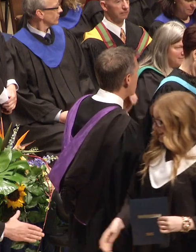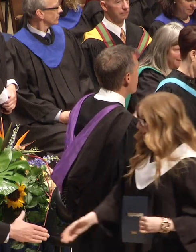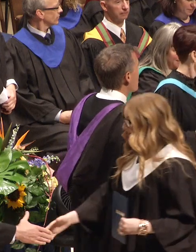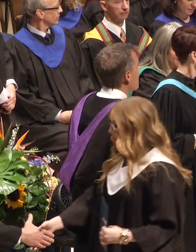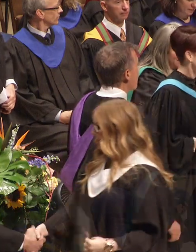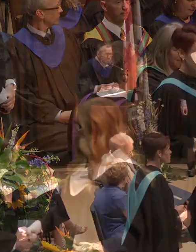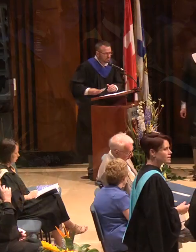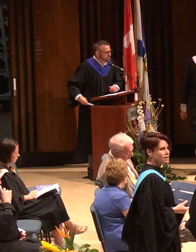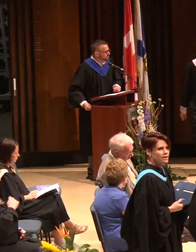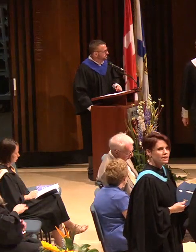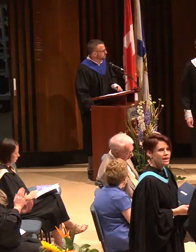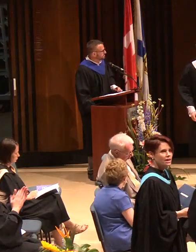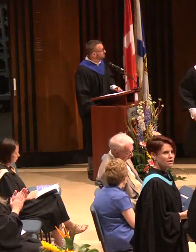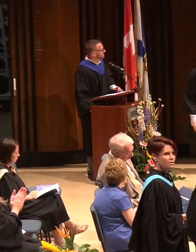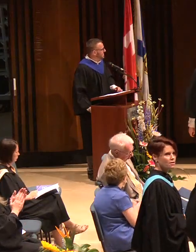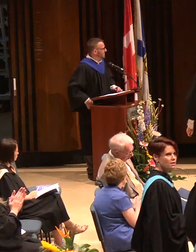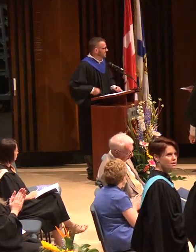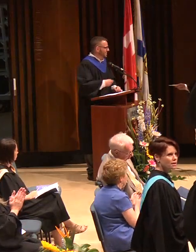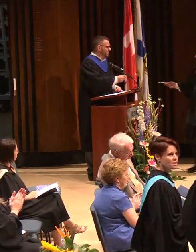Kenneth Conrad.